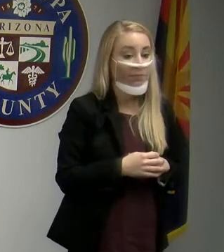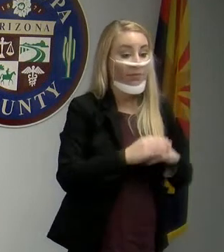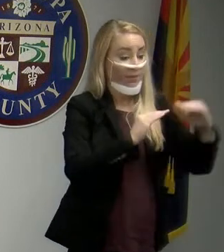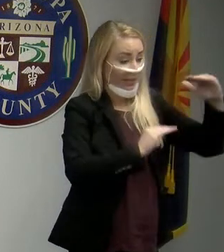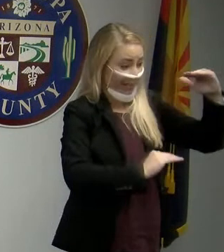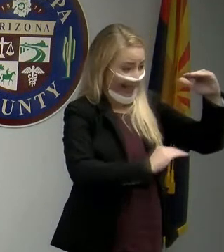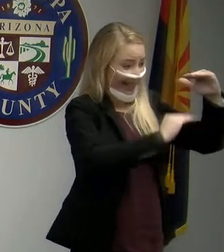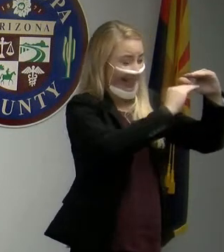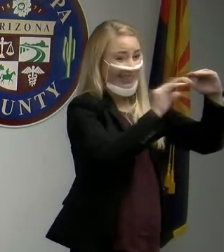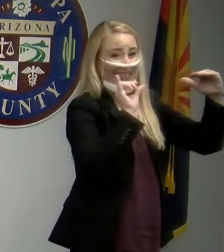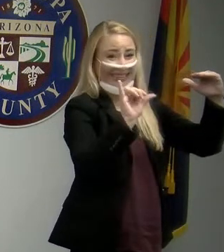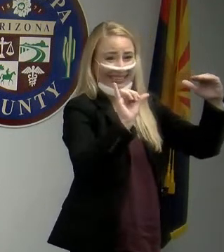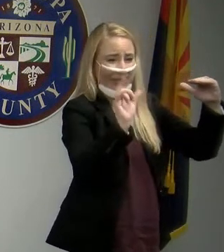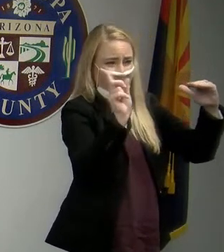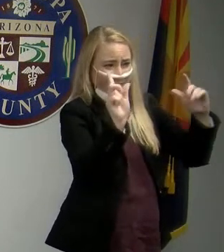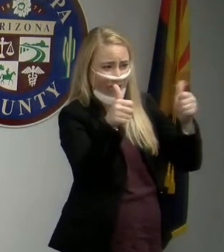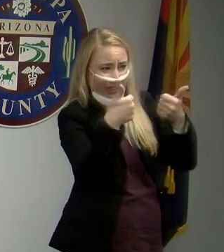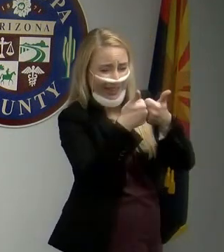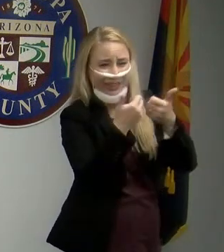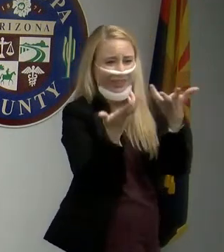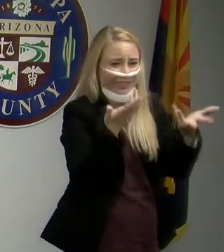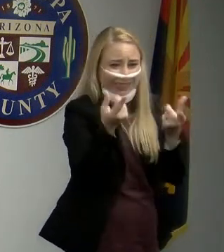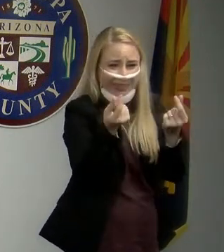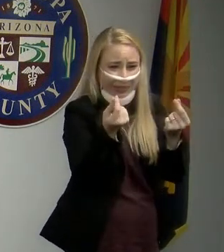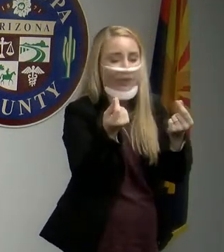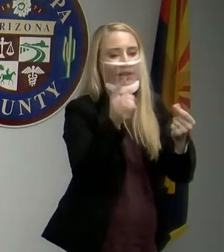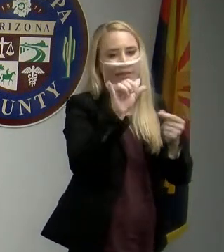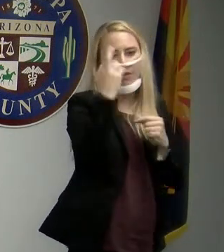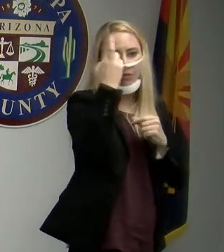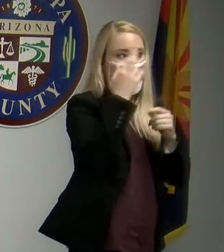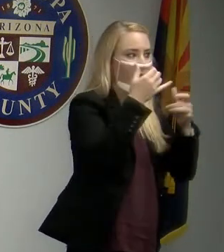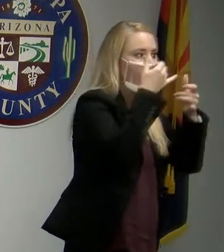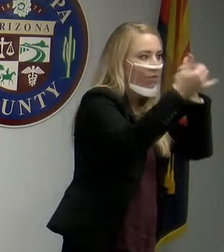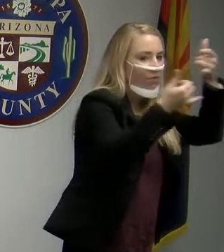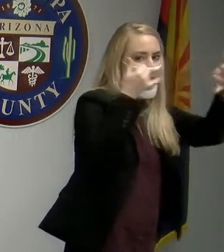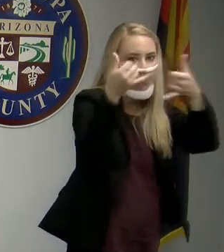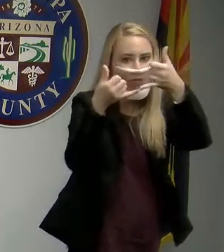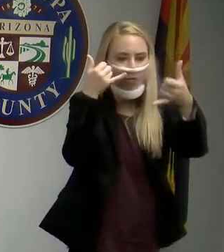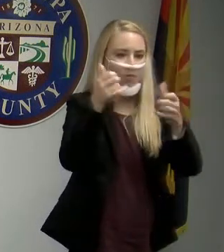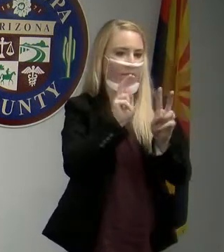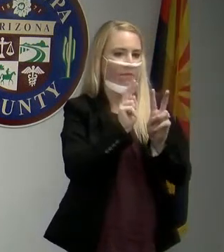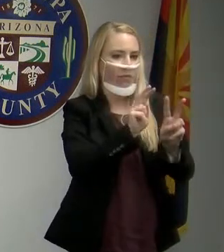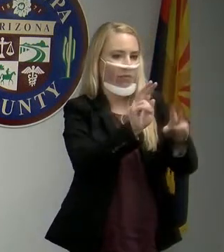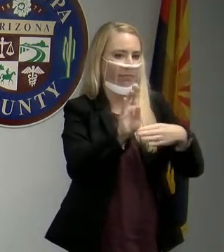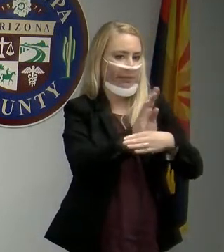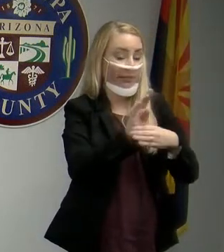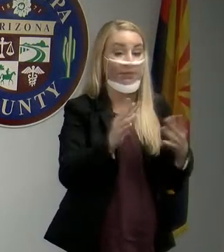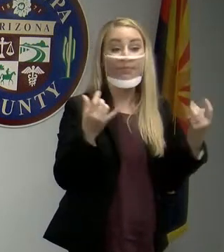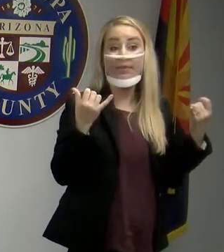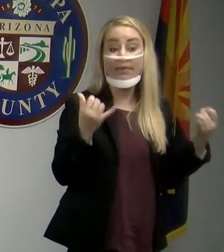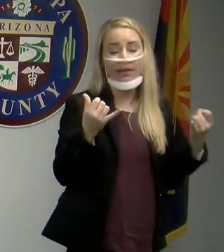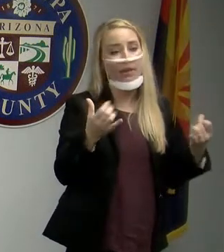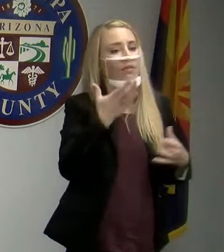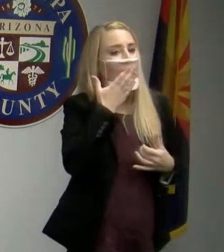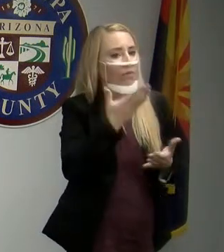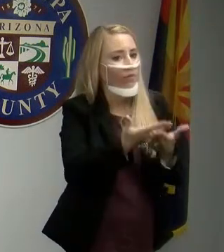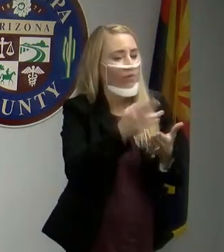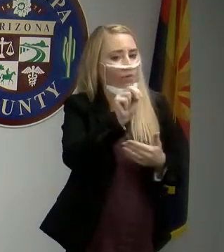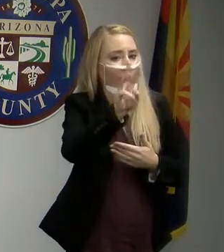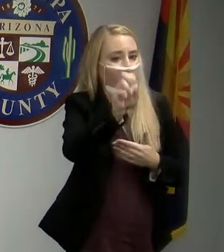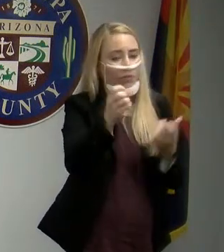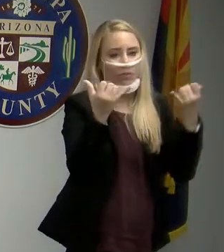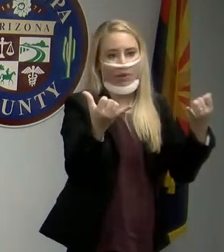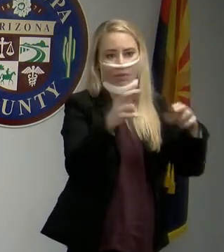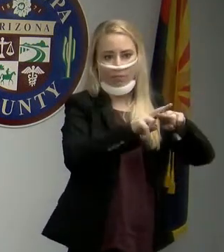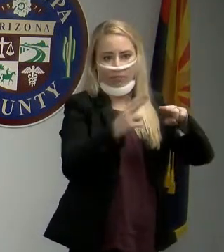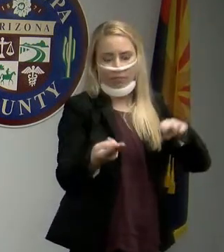that system. That was the reason for the phone calls that were made to these. Today, I'm happy to report we're at 132